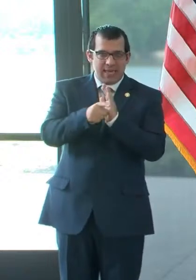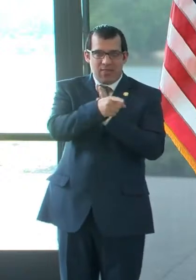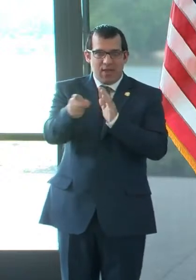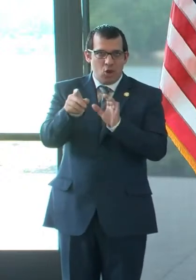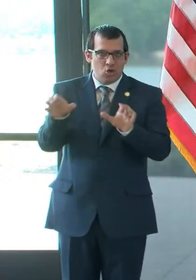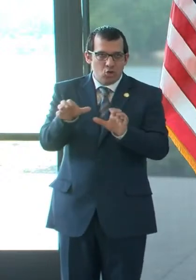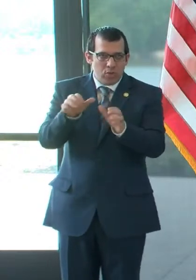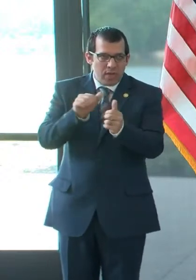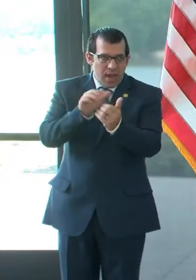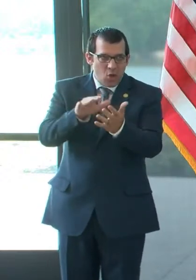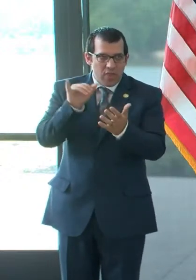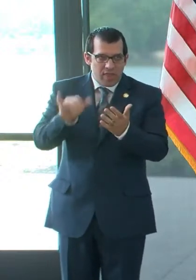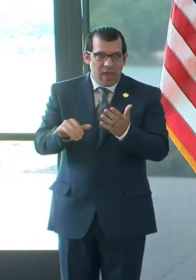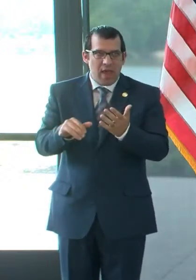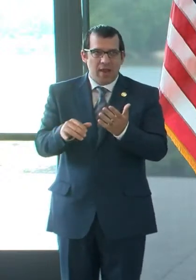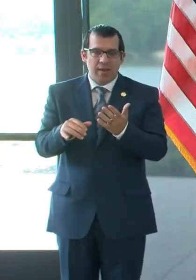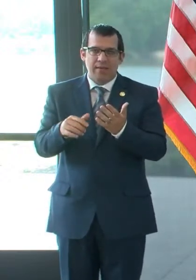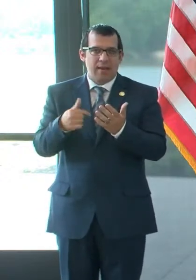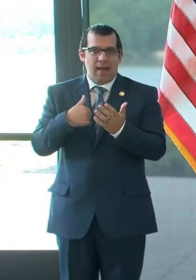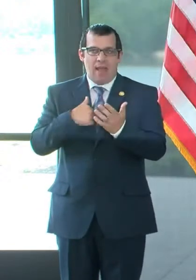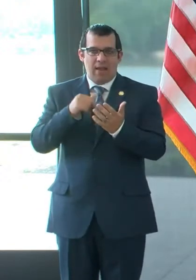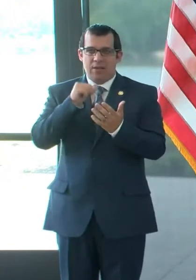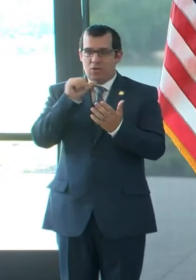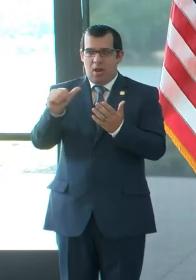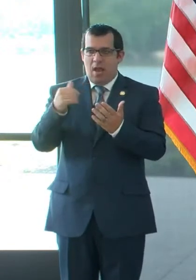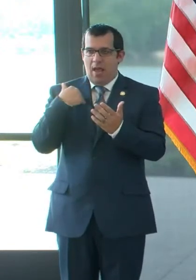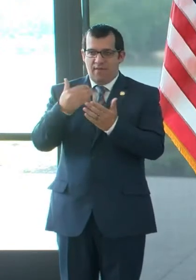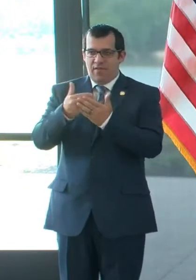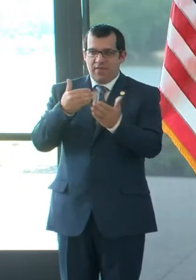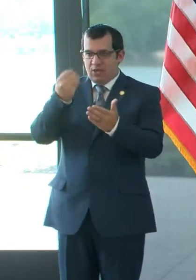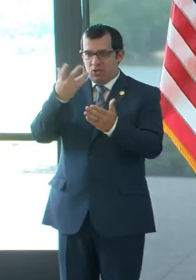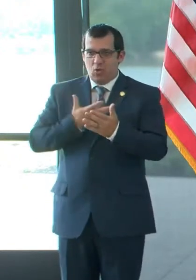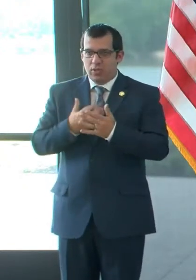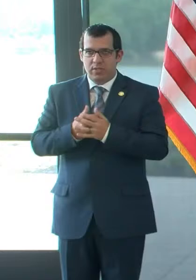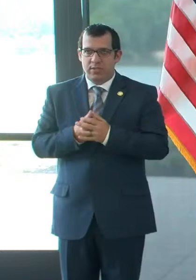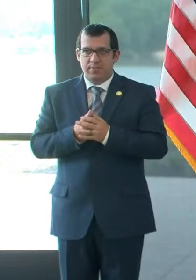but I didn't have any advance notice on that.